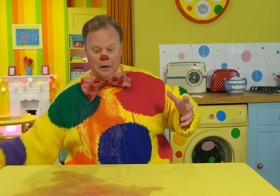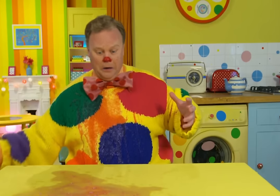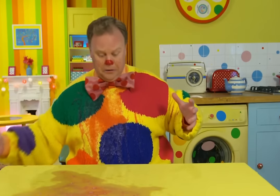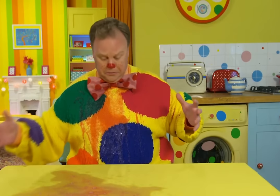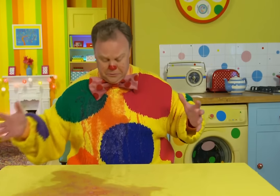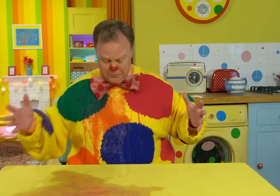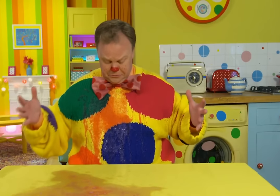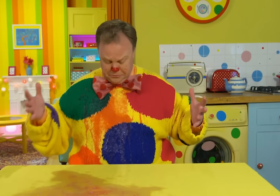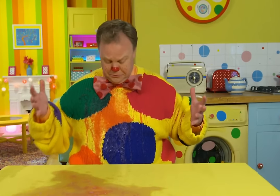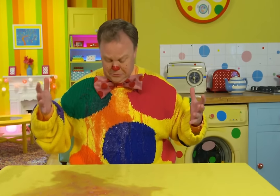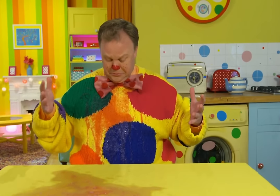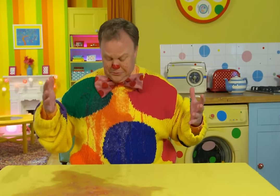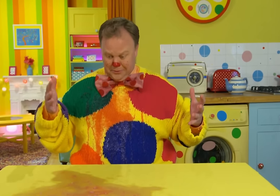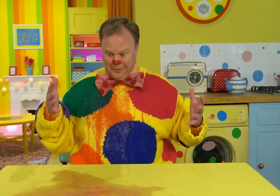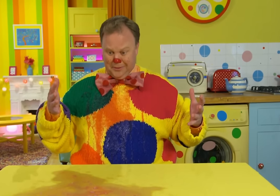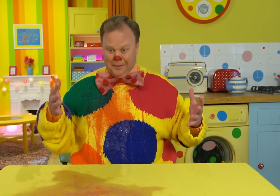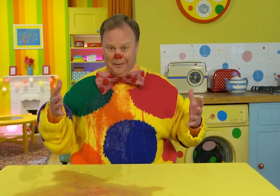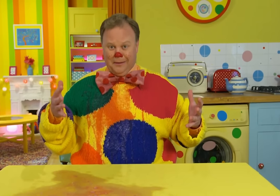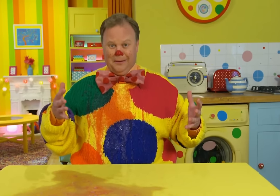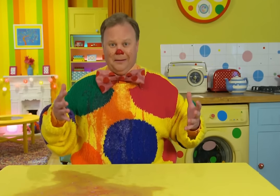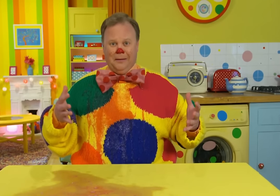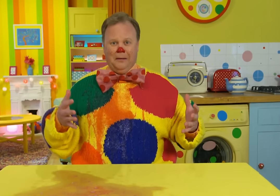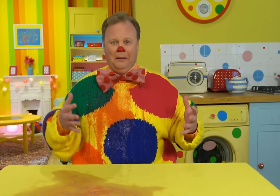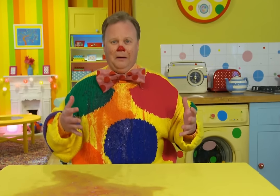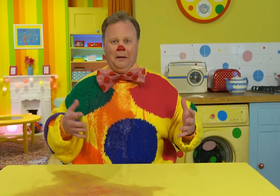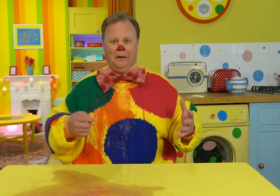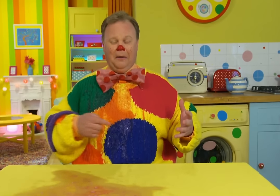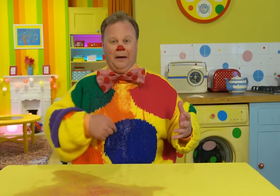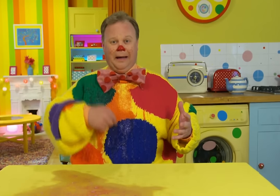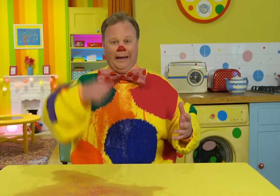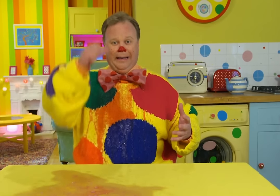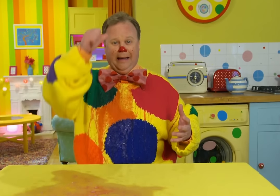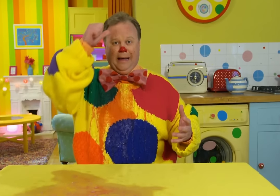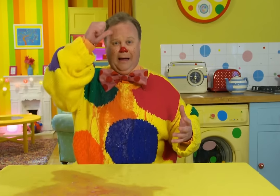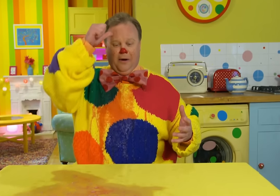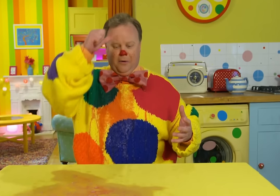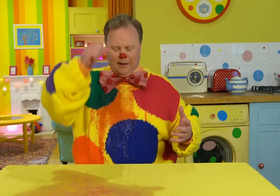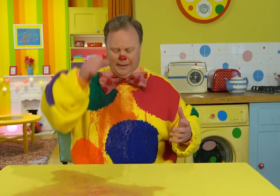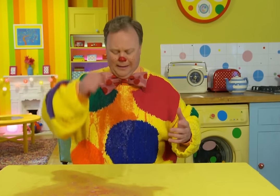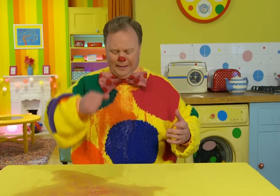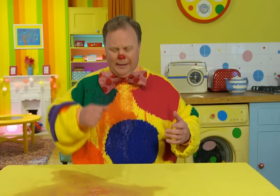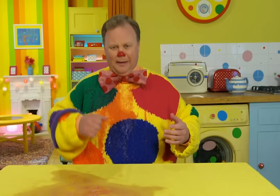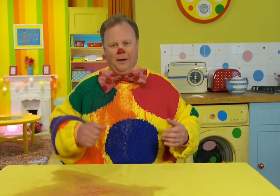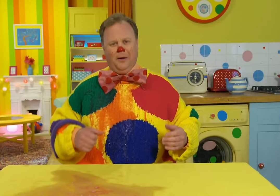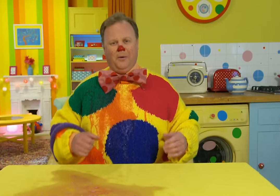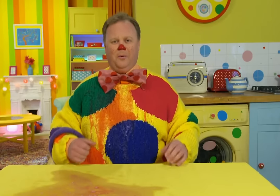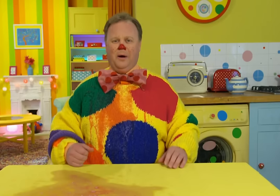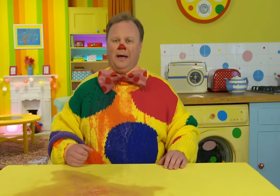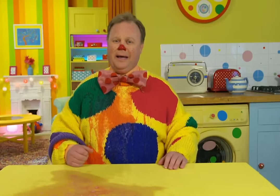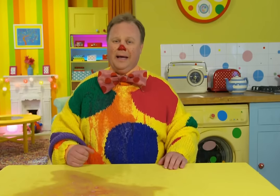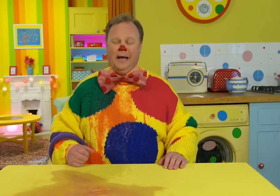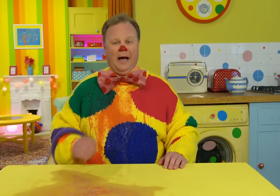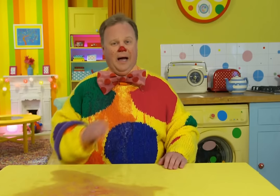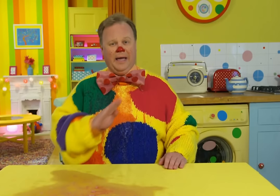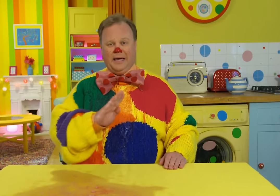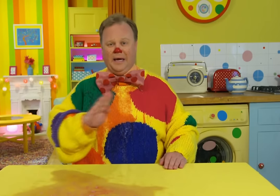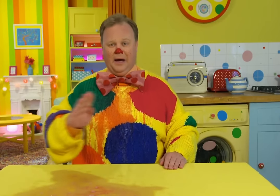and all over your spotty jumper. Oh, I know. Oh, I